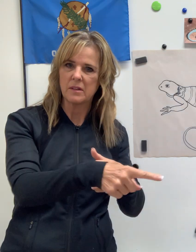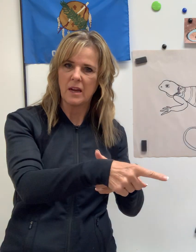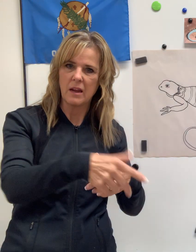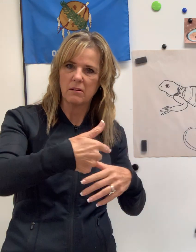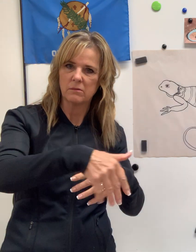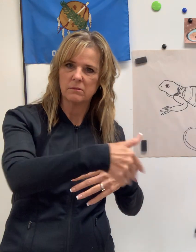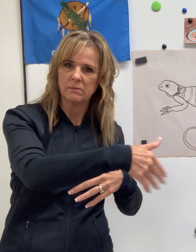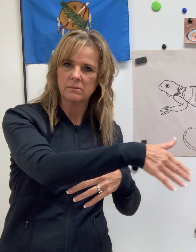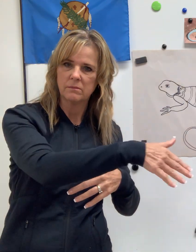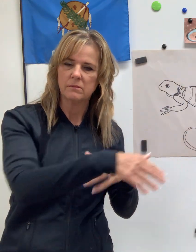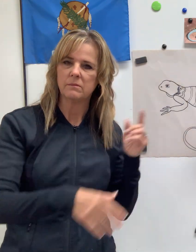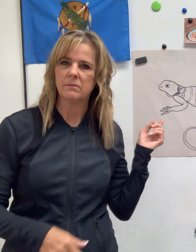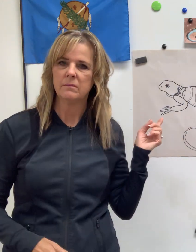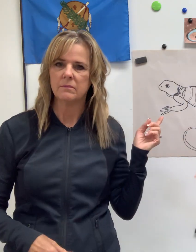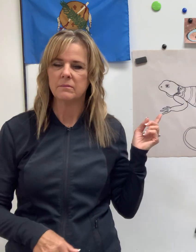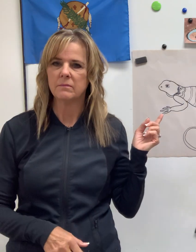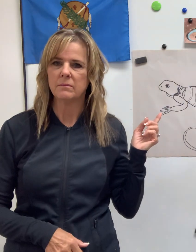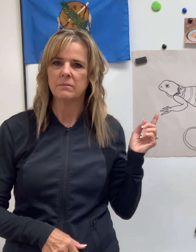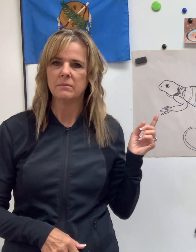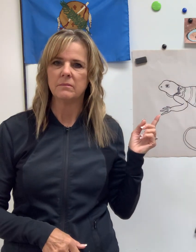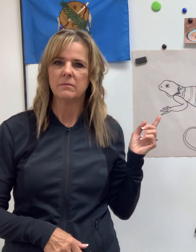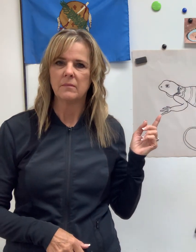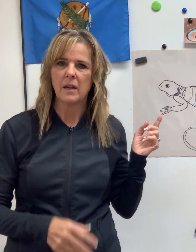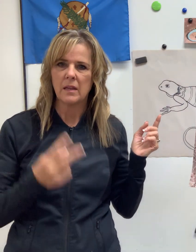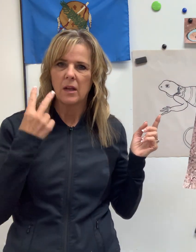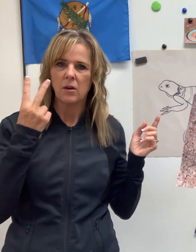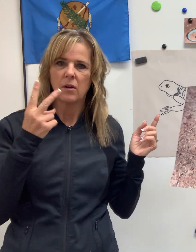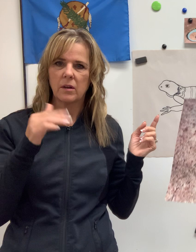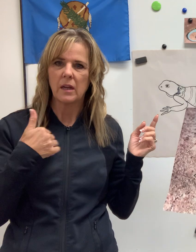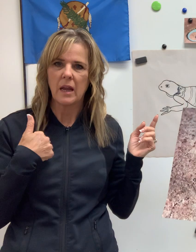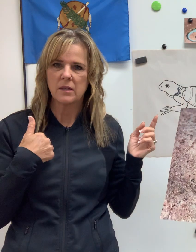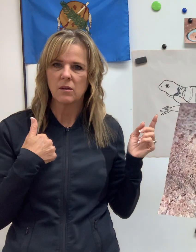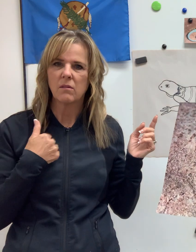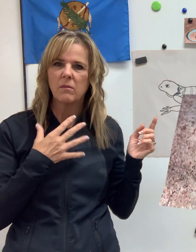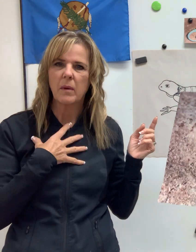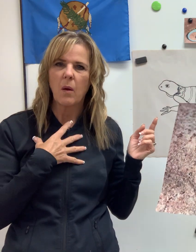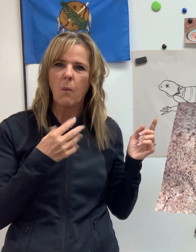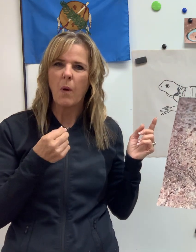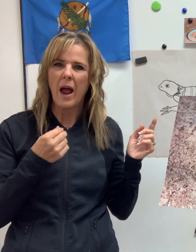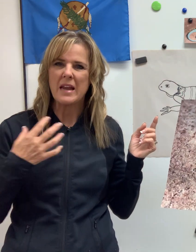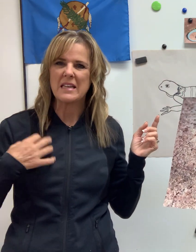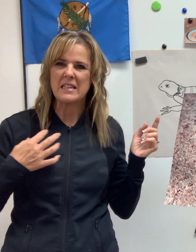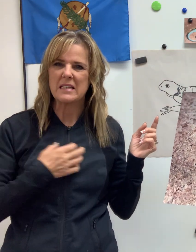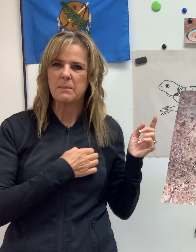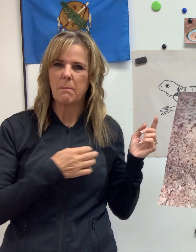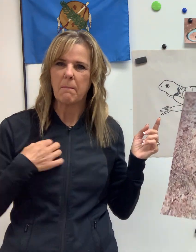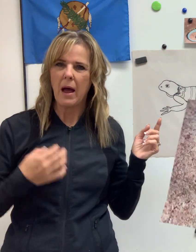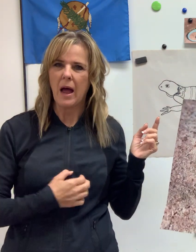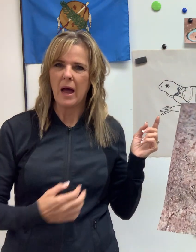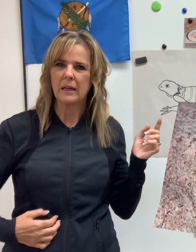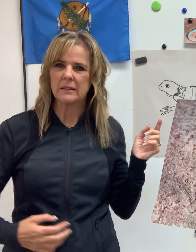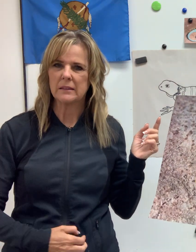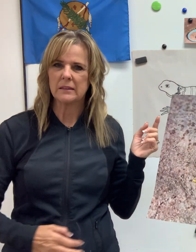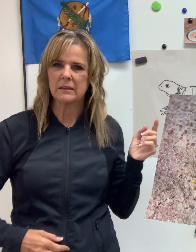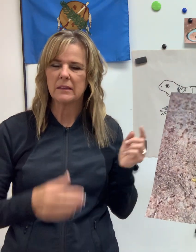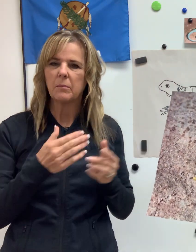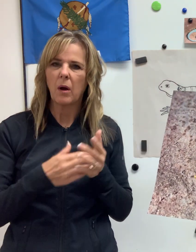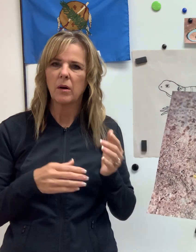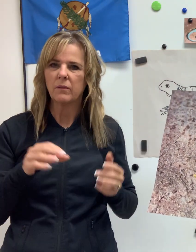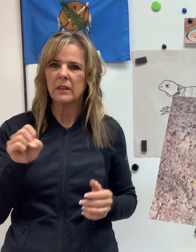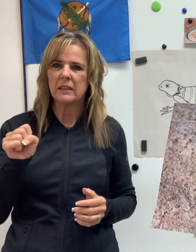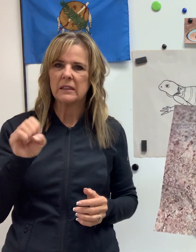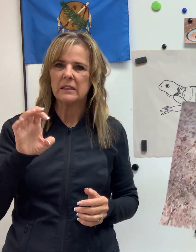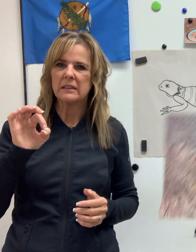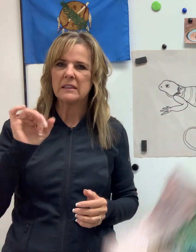tail all around. And then of course, look, he's got sort of white spots all over his body as part of his scale